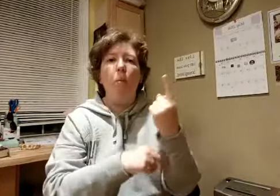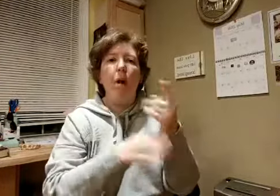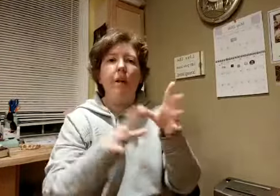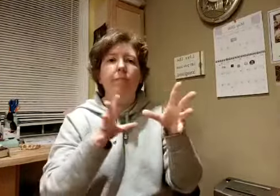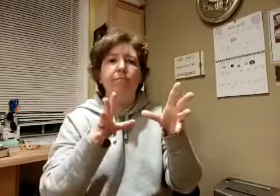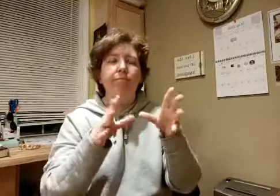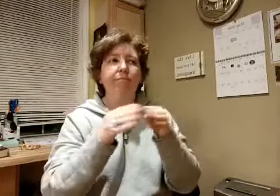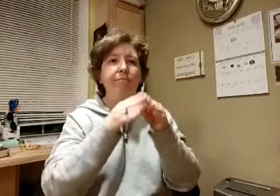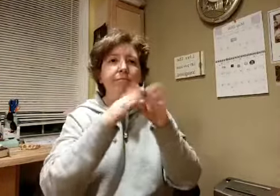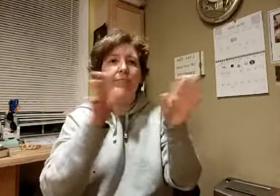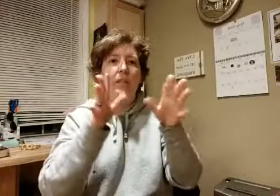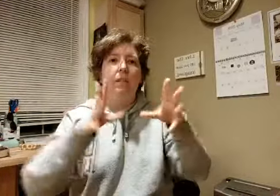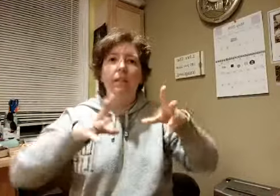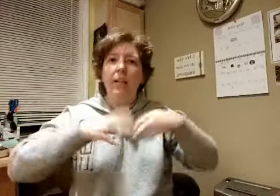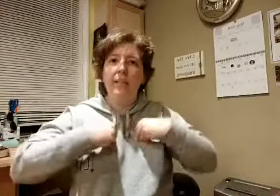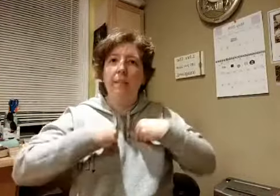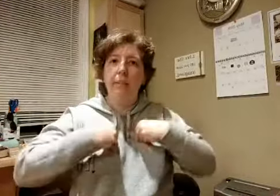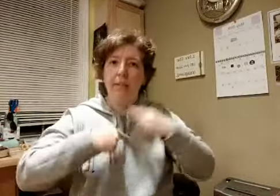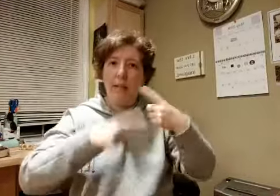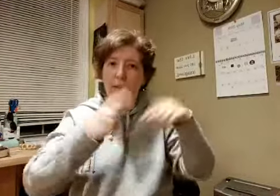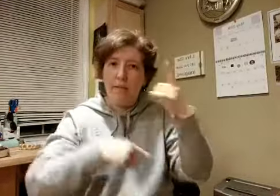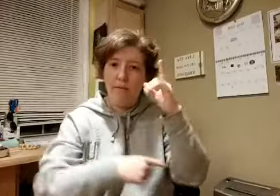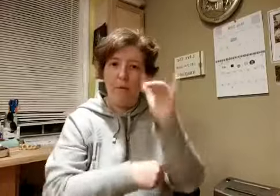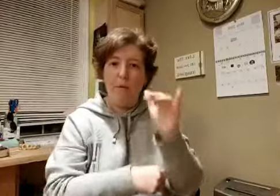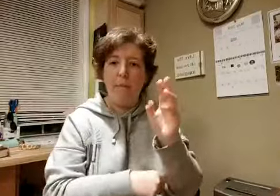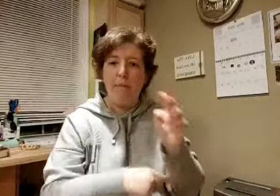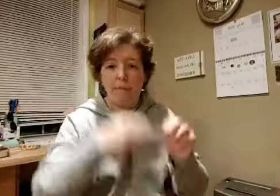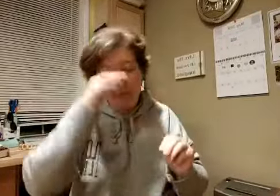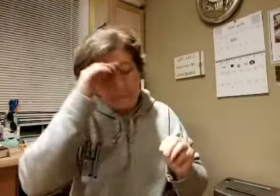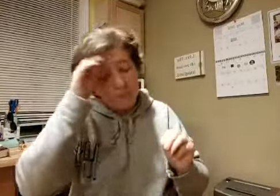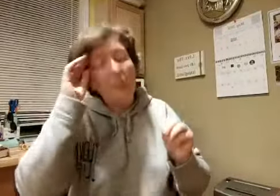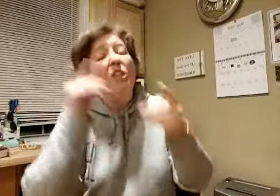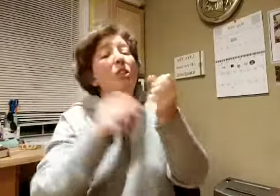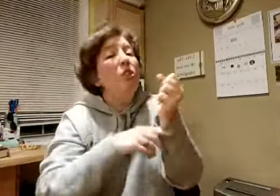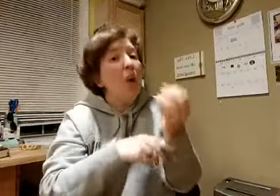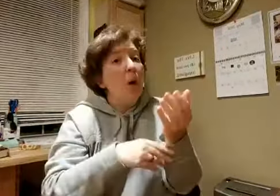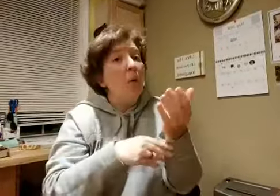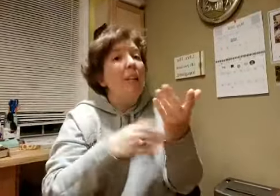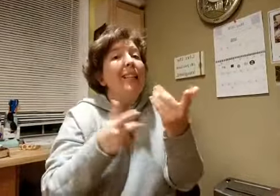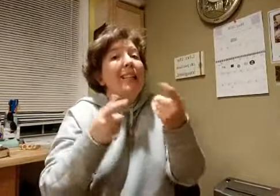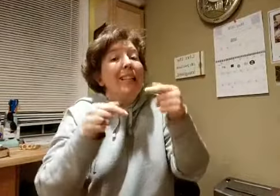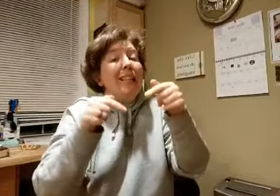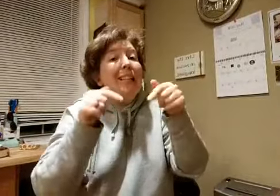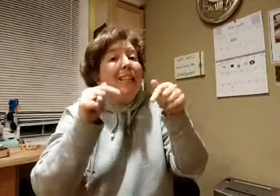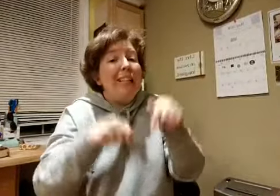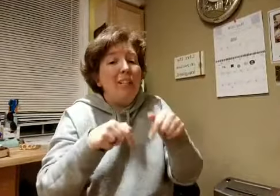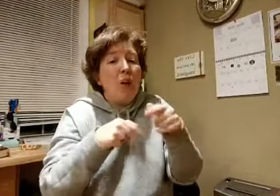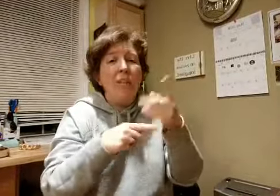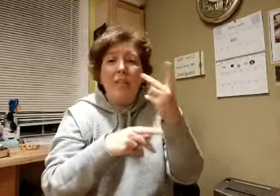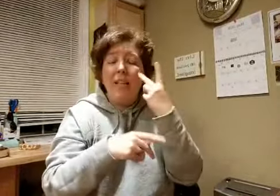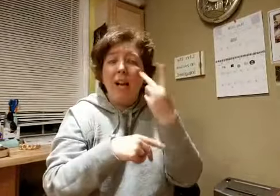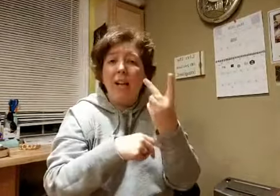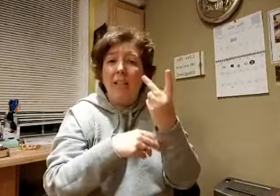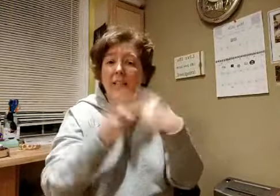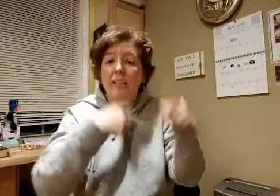one accepted sign for them. So these are the signs